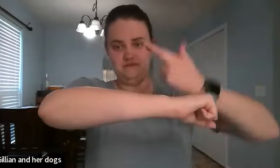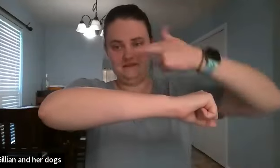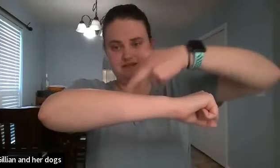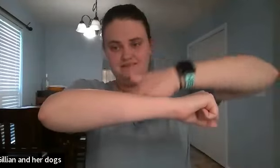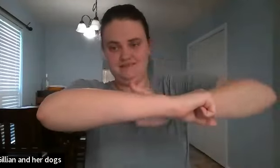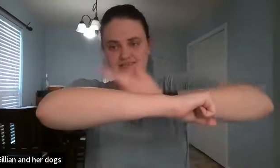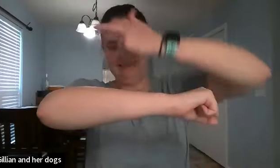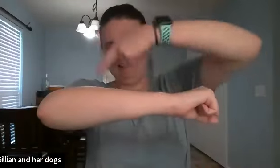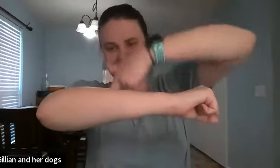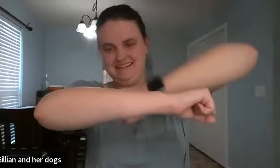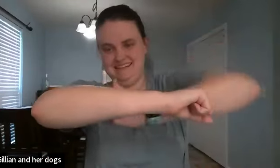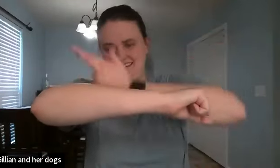Dolphin.